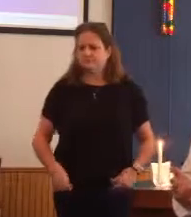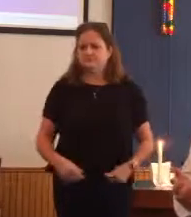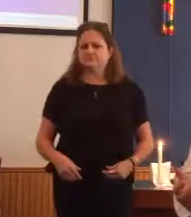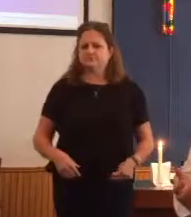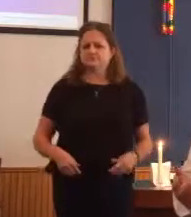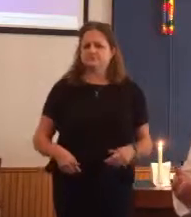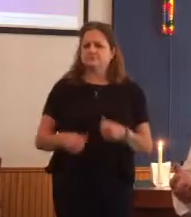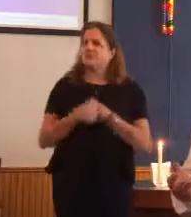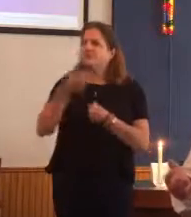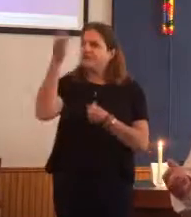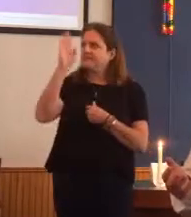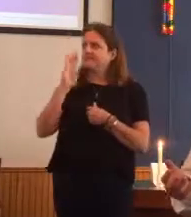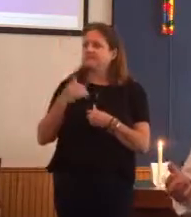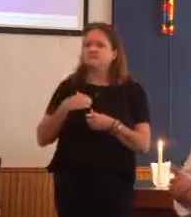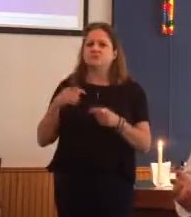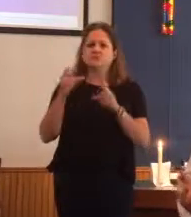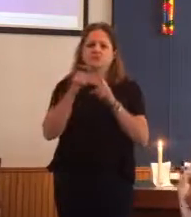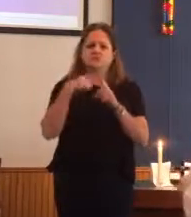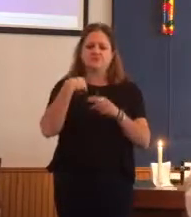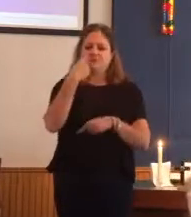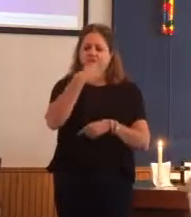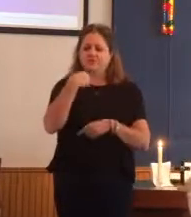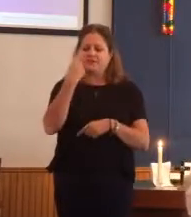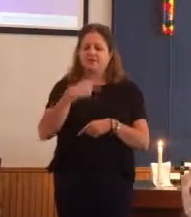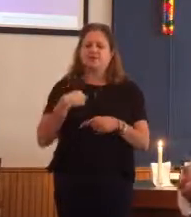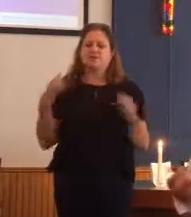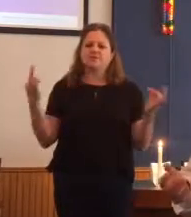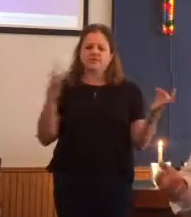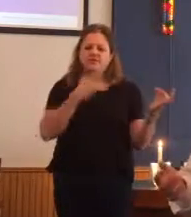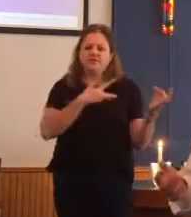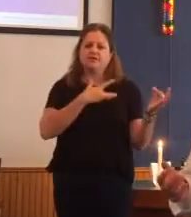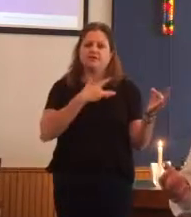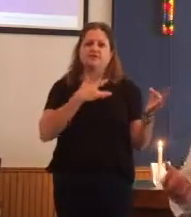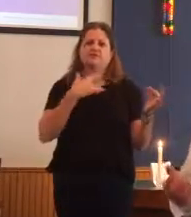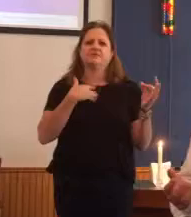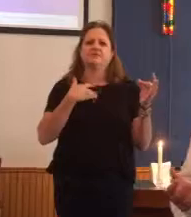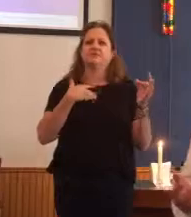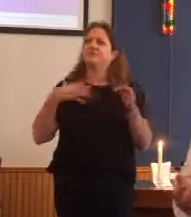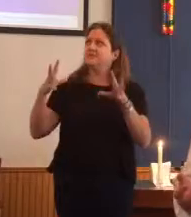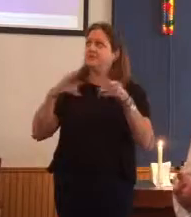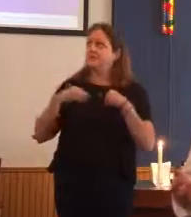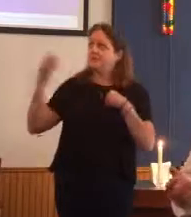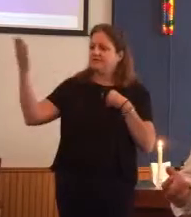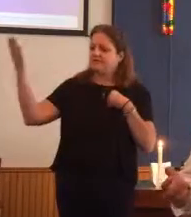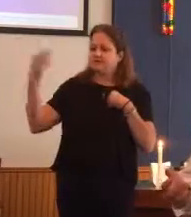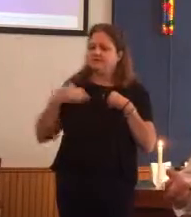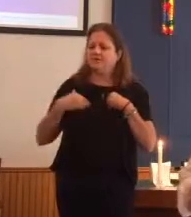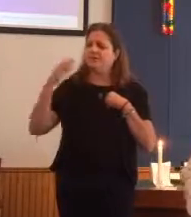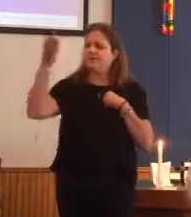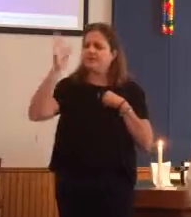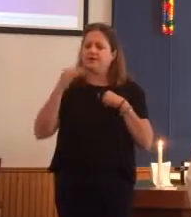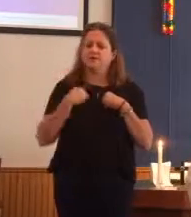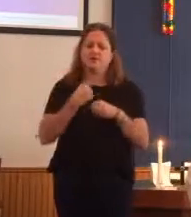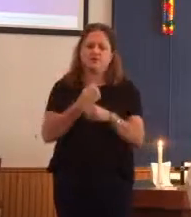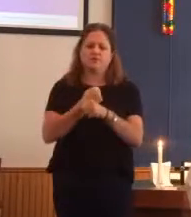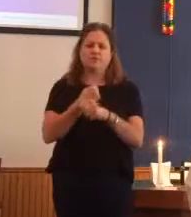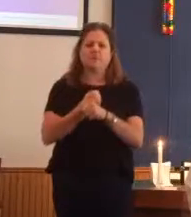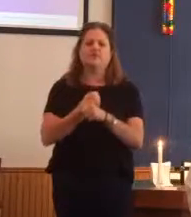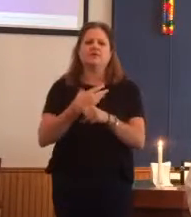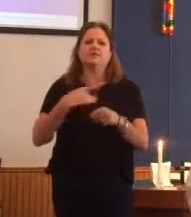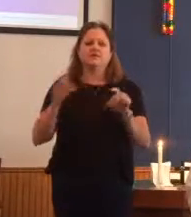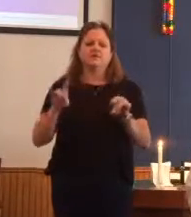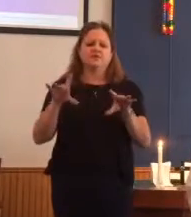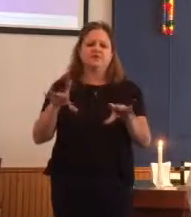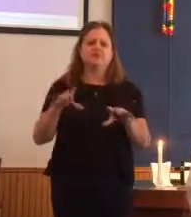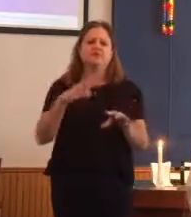loving God, may the words of my mouth and the meditation of my heart be acceptable in your sight, O God, my rock and my